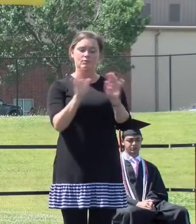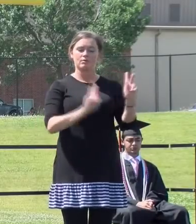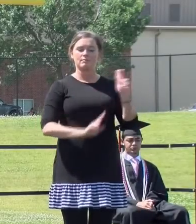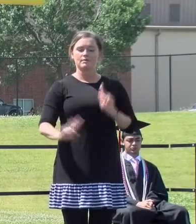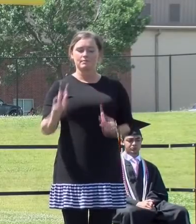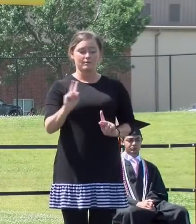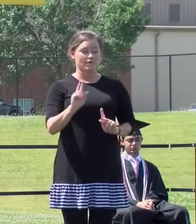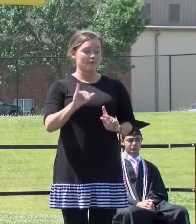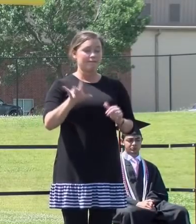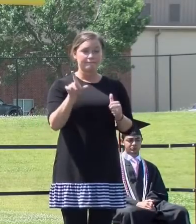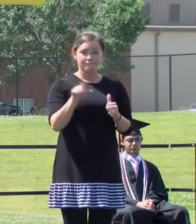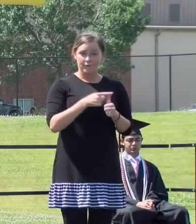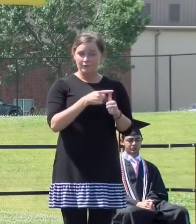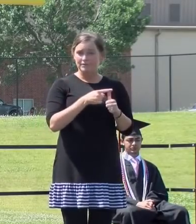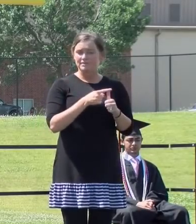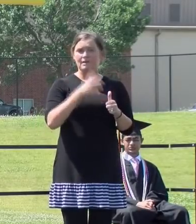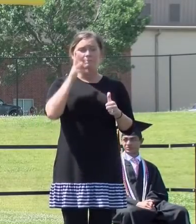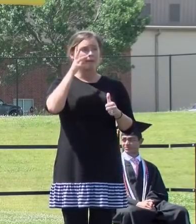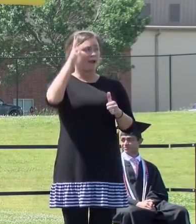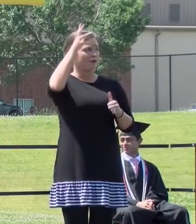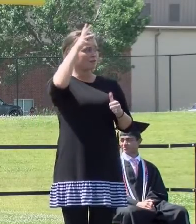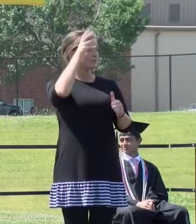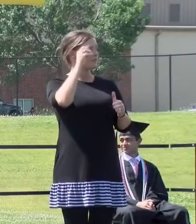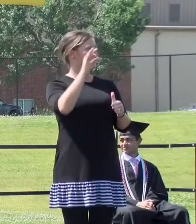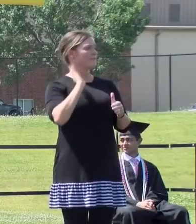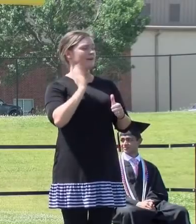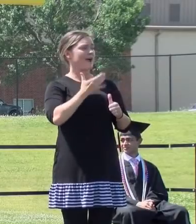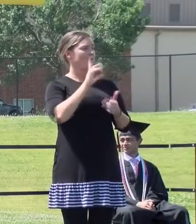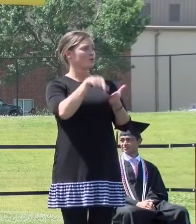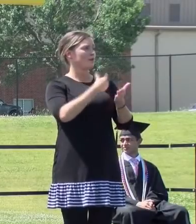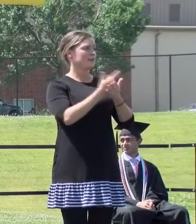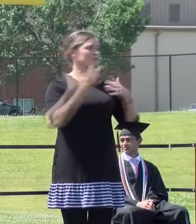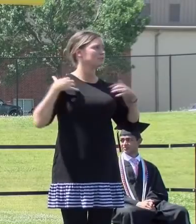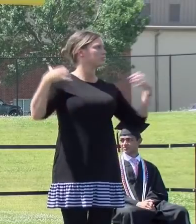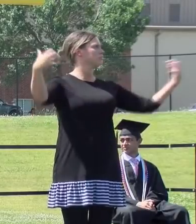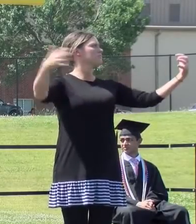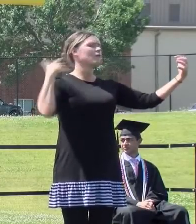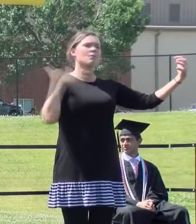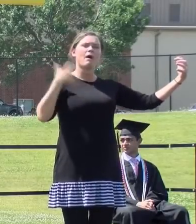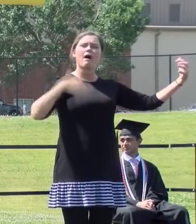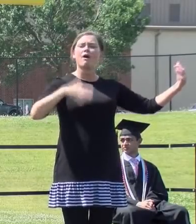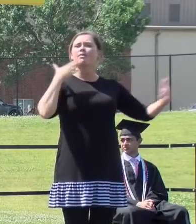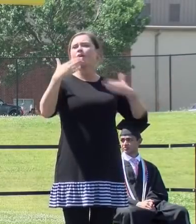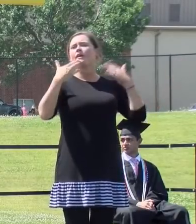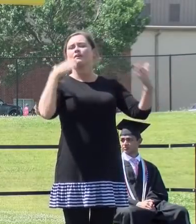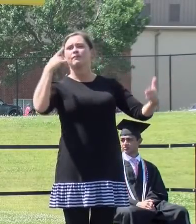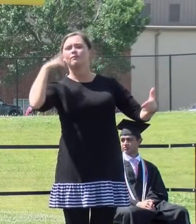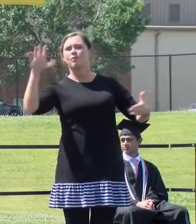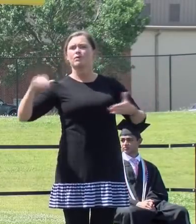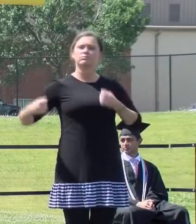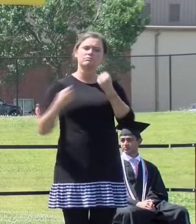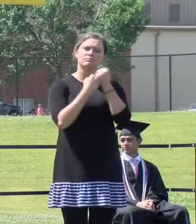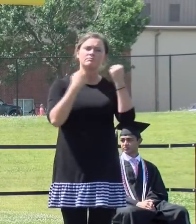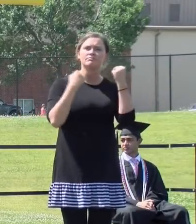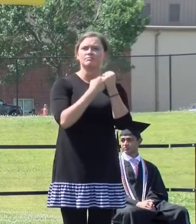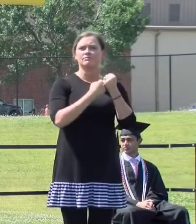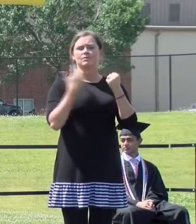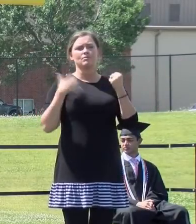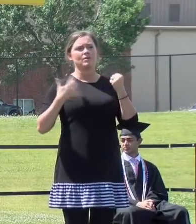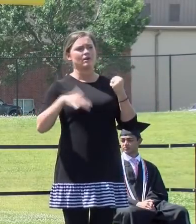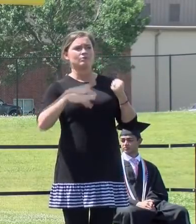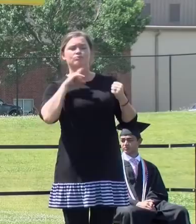The first will be the parents of our graduates. Thank you for your contributions. your